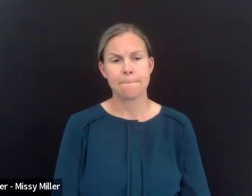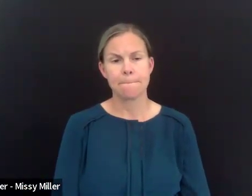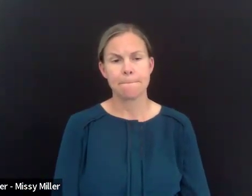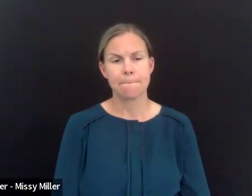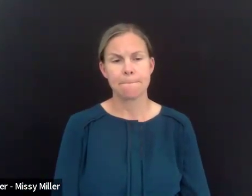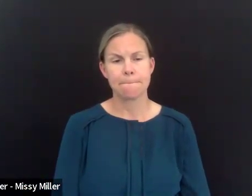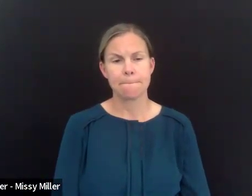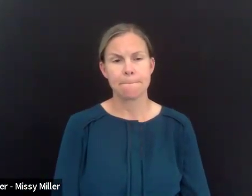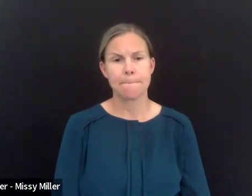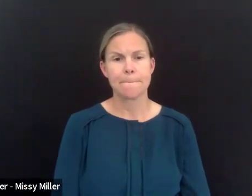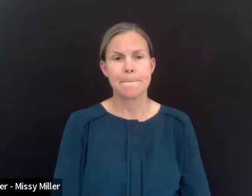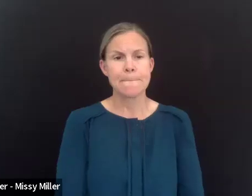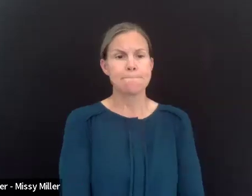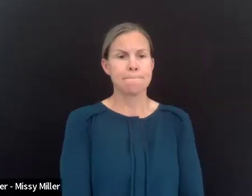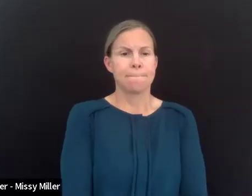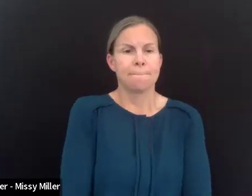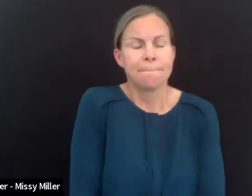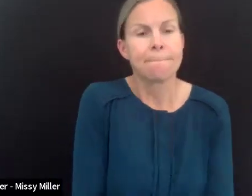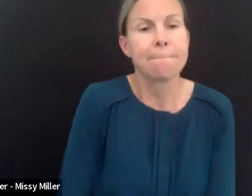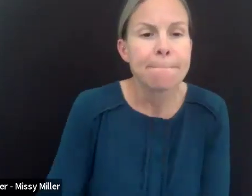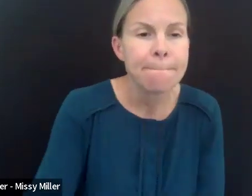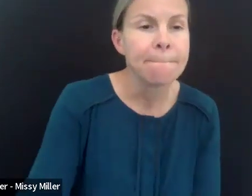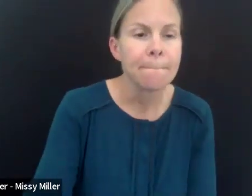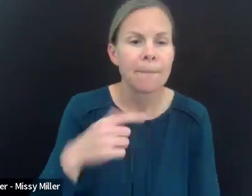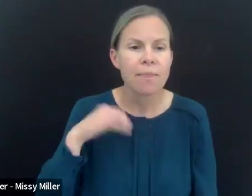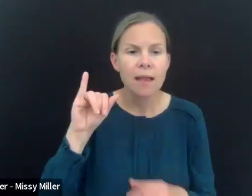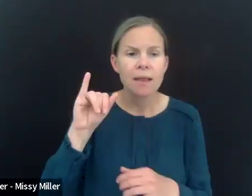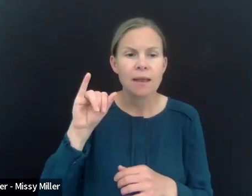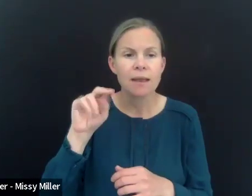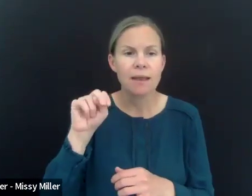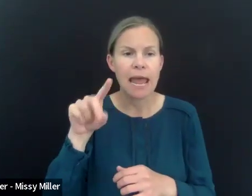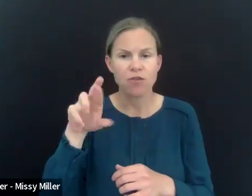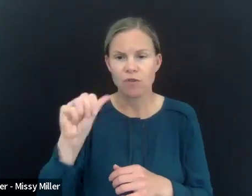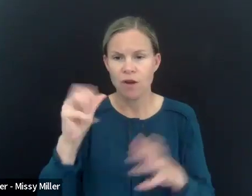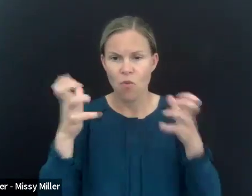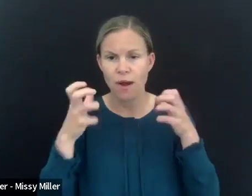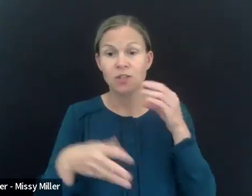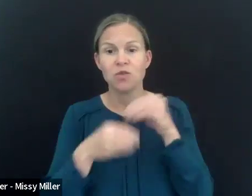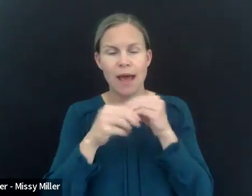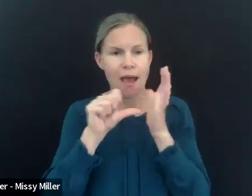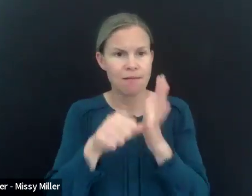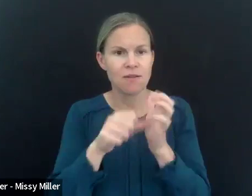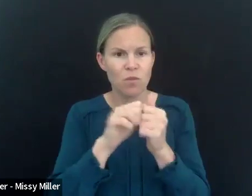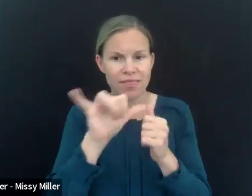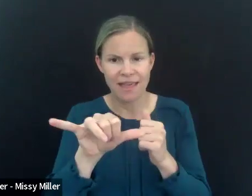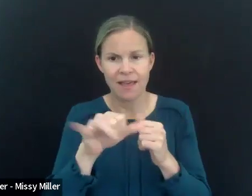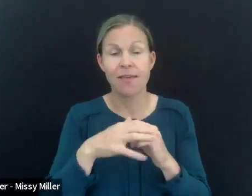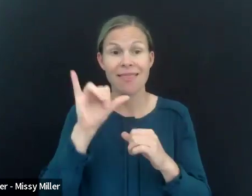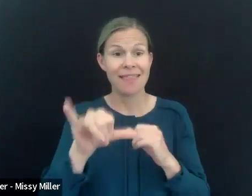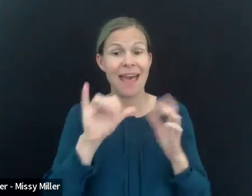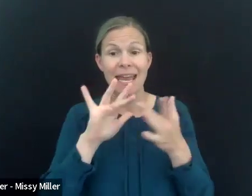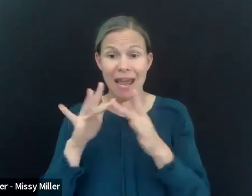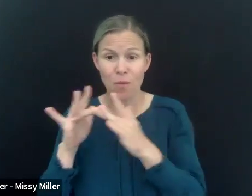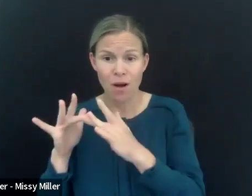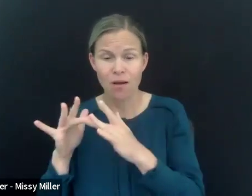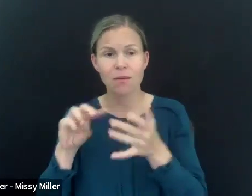Absolutely. Thank you both. Oh, go ahead, Indra. I would just amplify that kind of network is